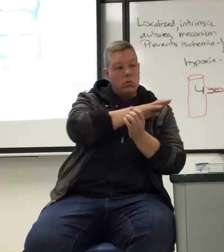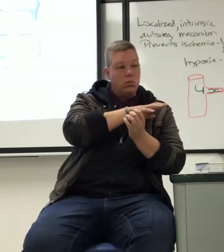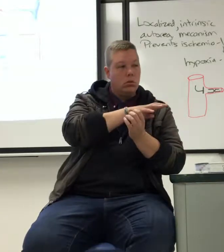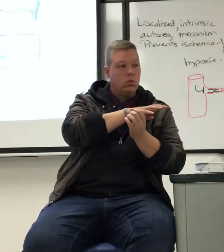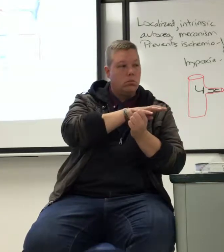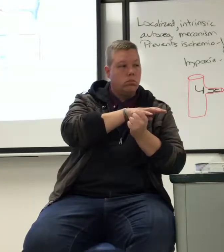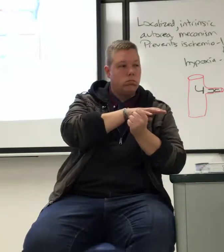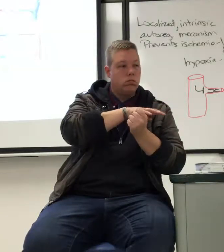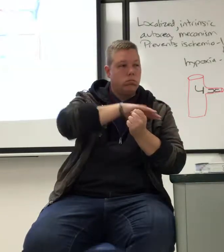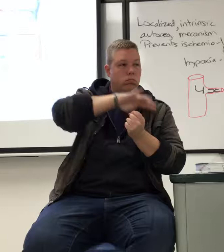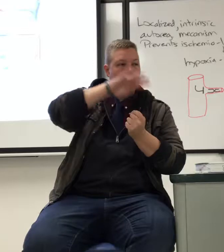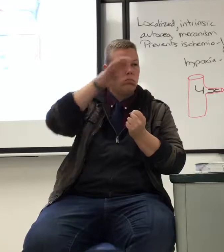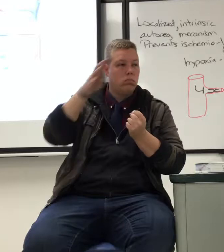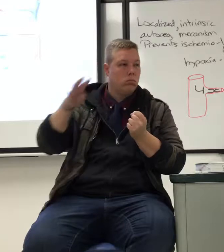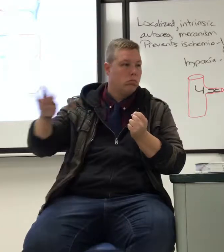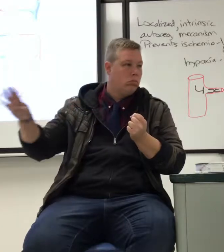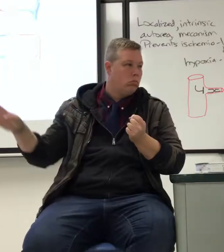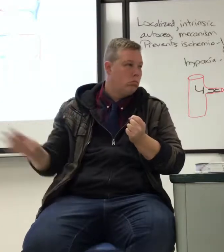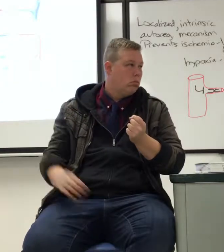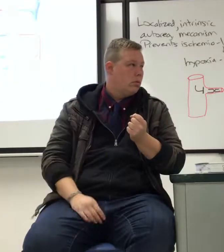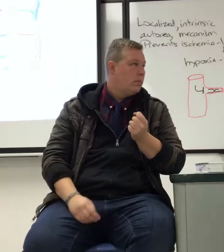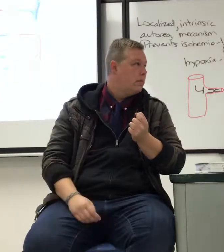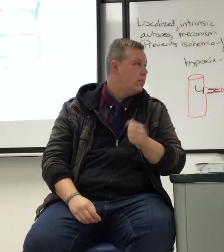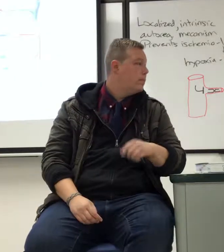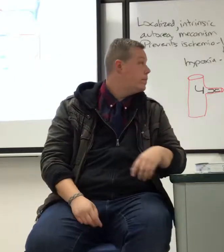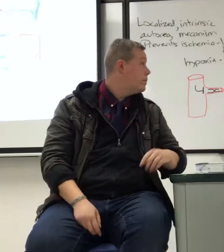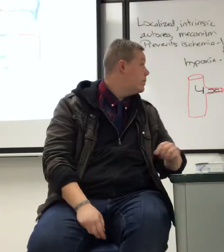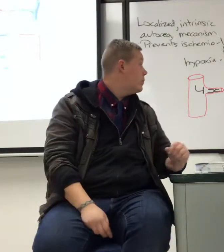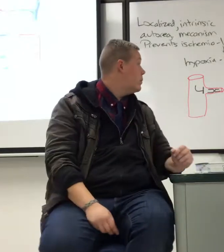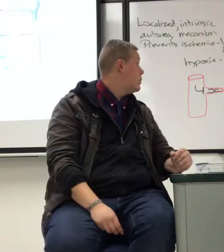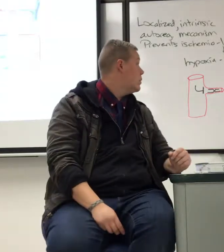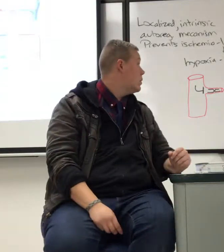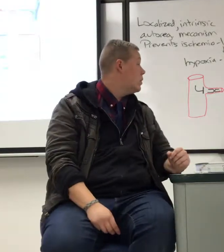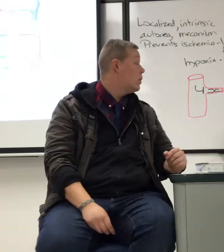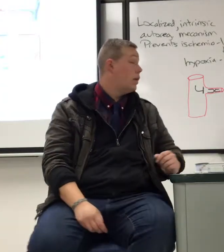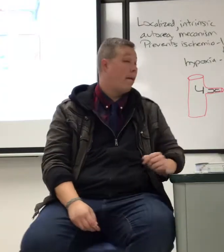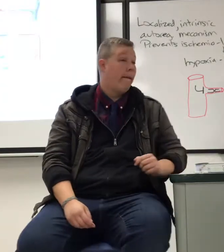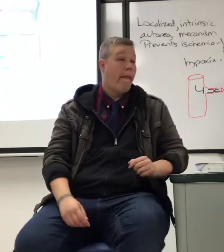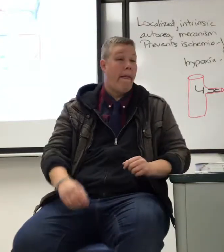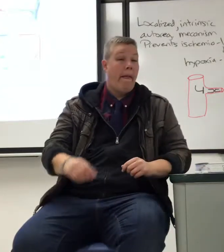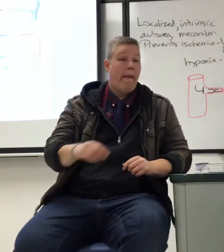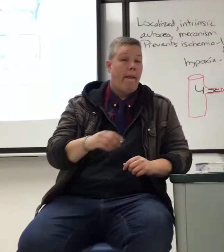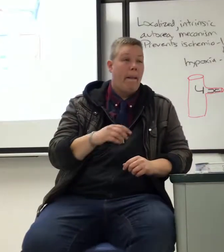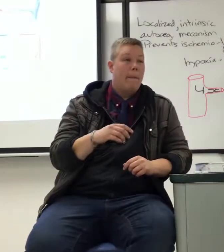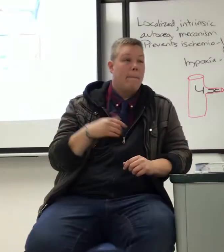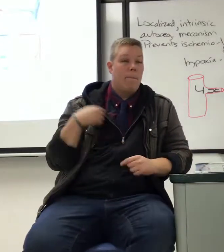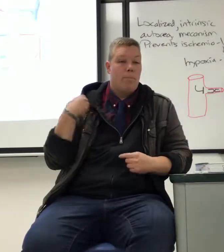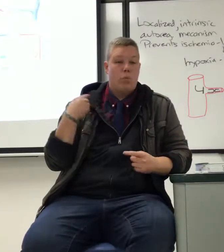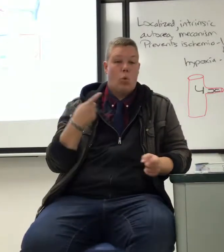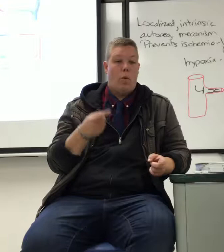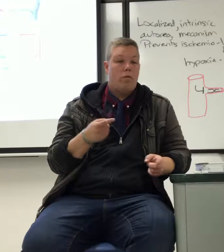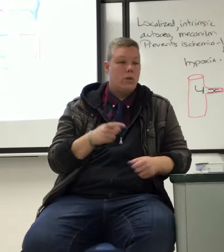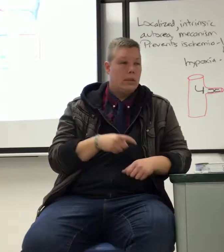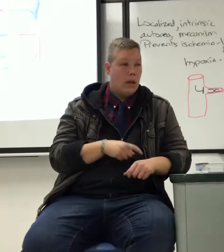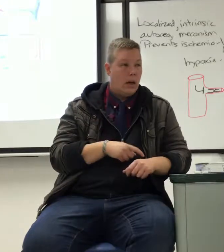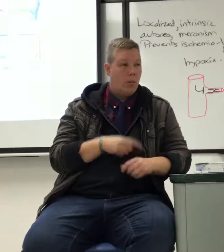This is okay. Of course, over time, oxygen will oxygen levels will start to decrease. And so